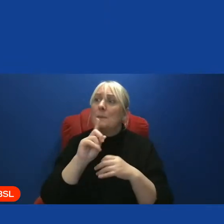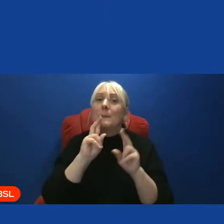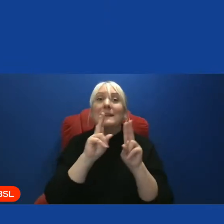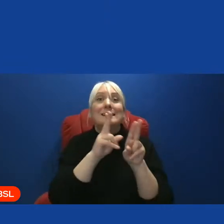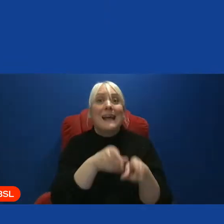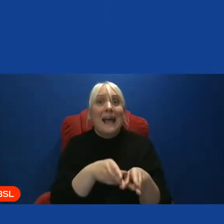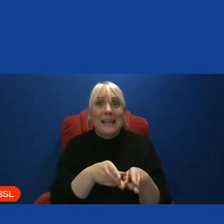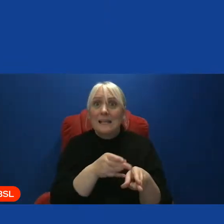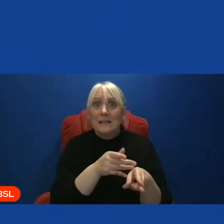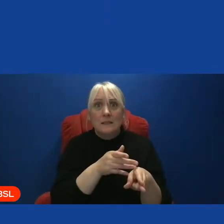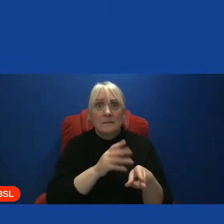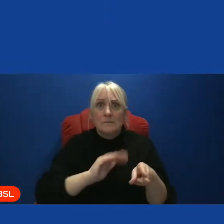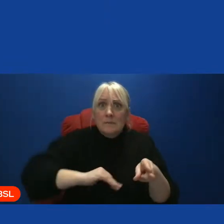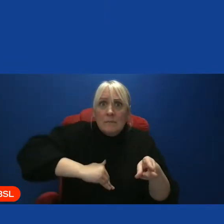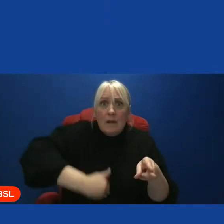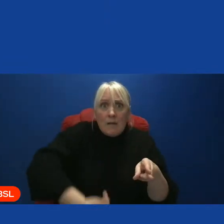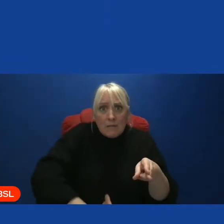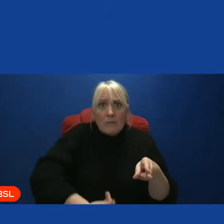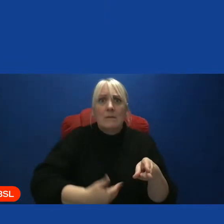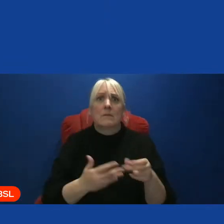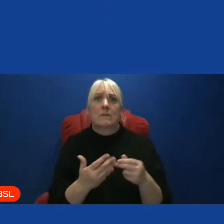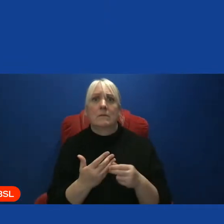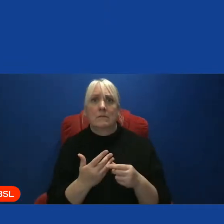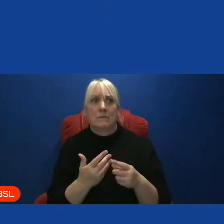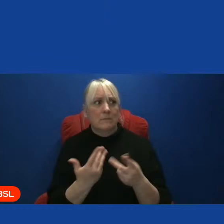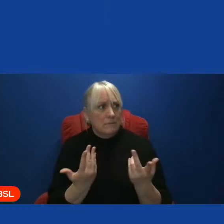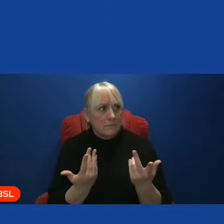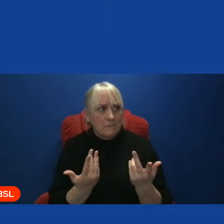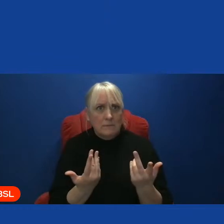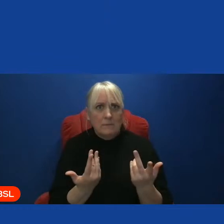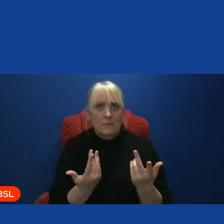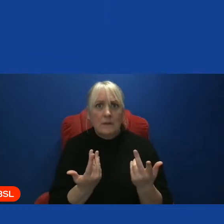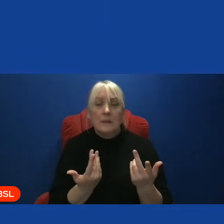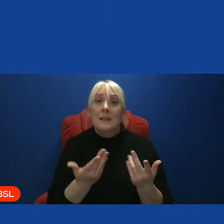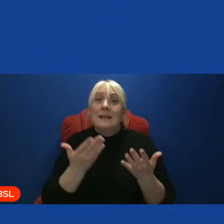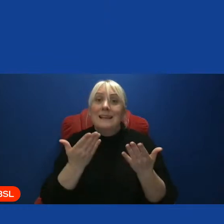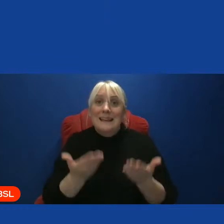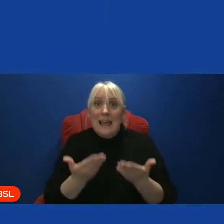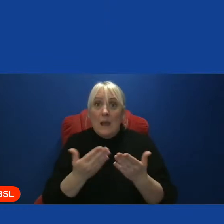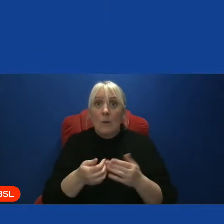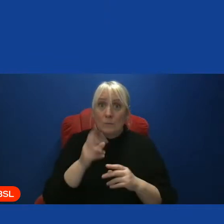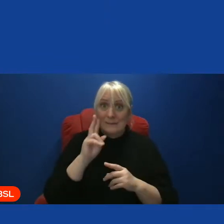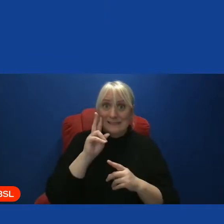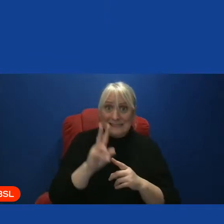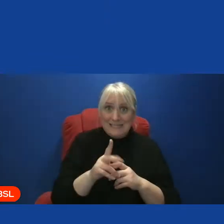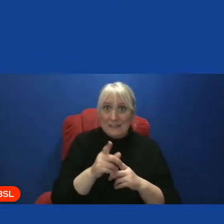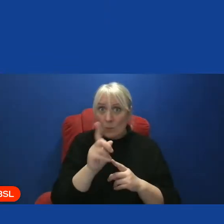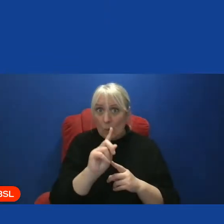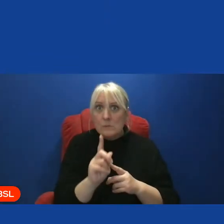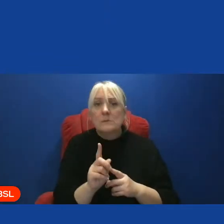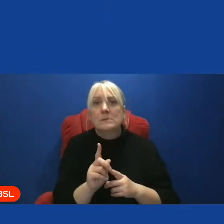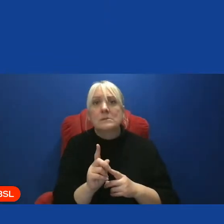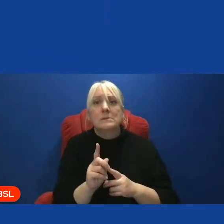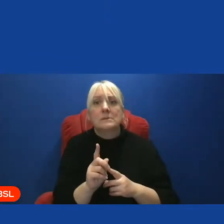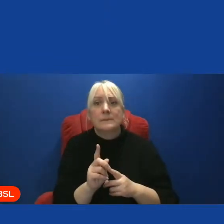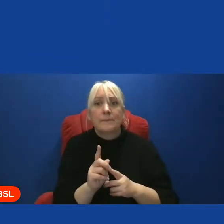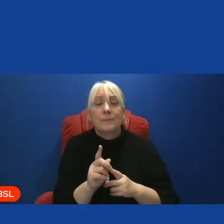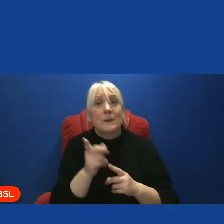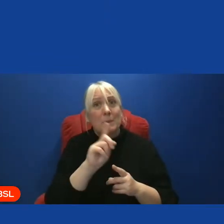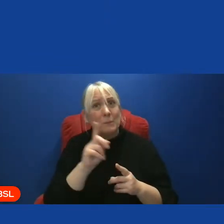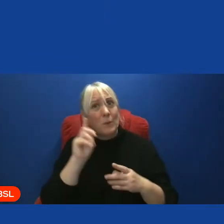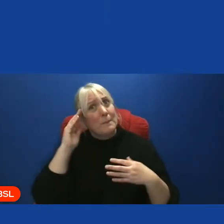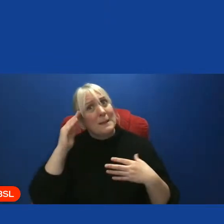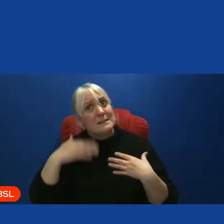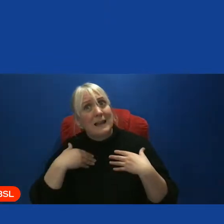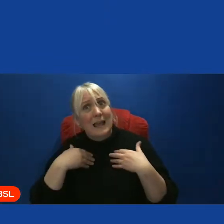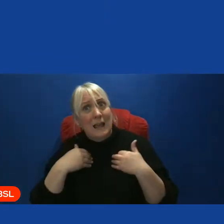their bellies. And what we are looking at here is that now predominantly happening to those that have mental health